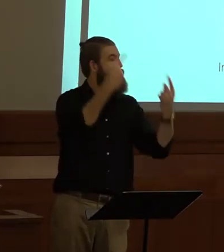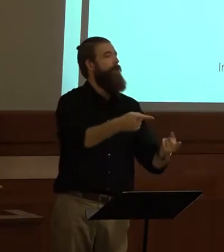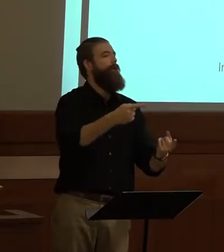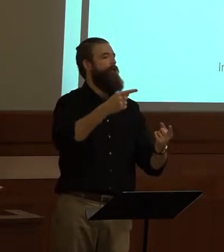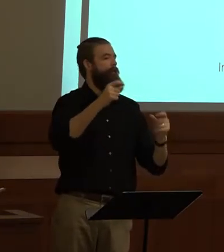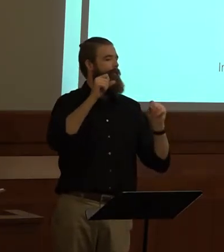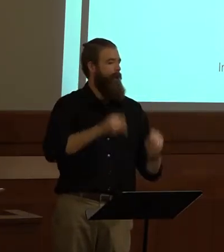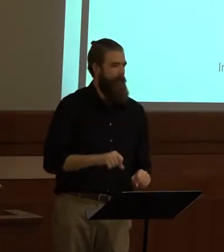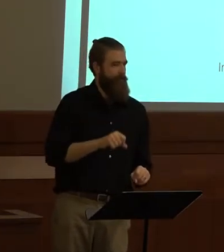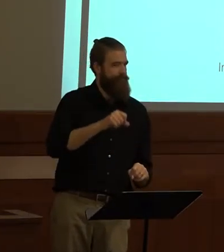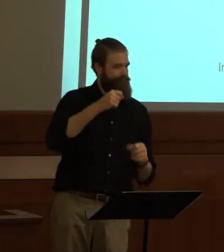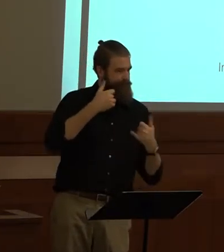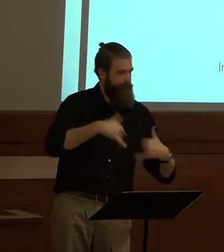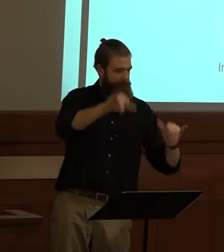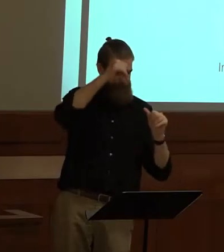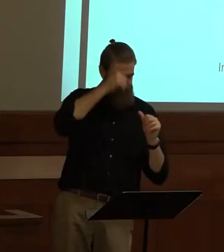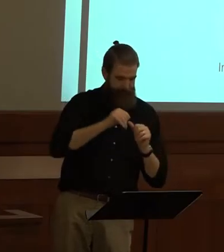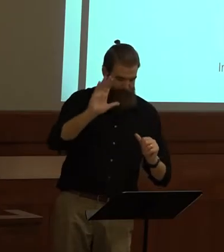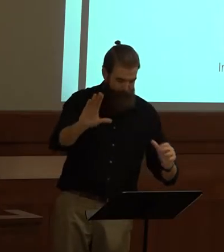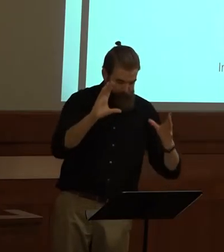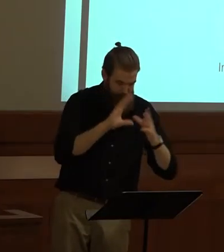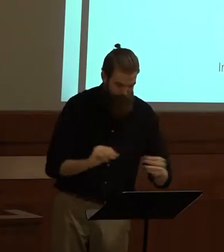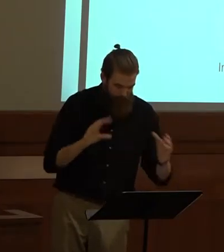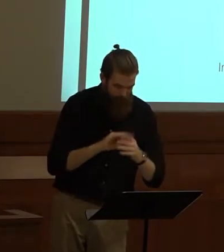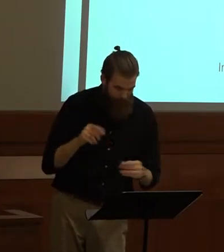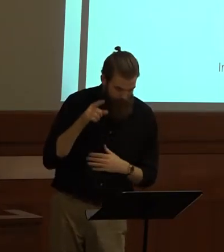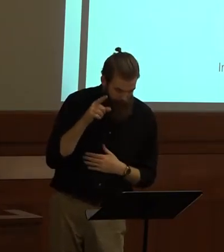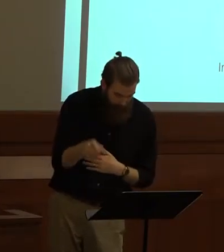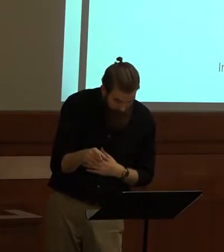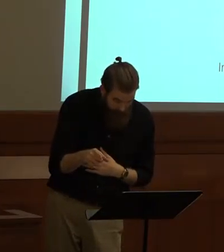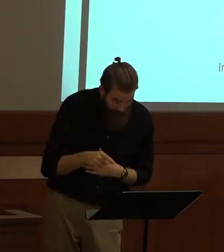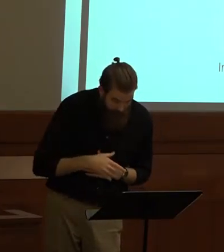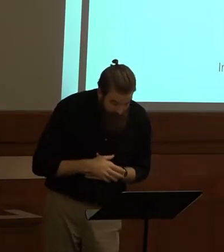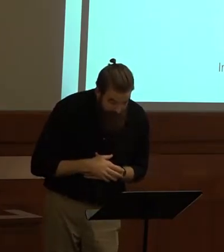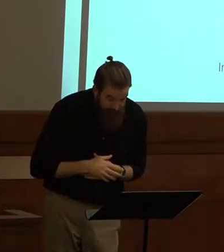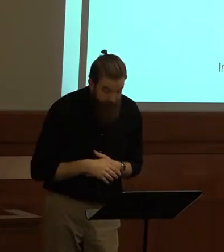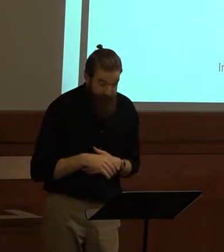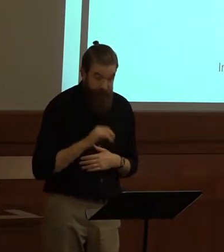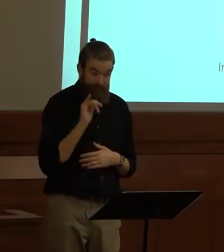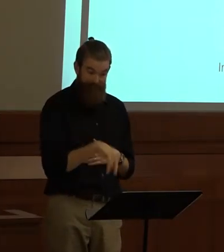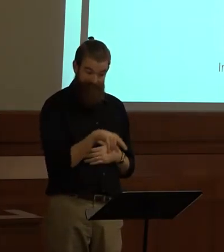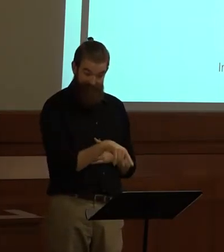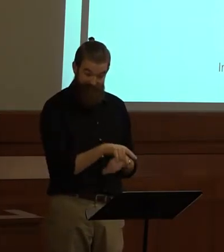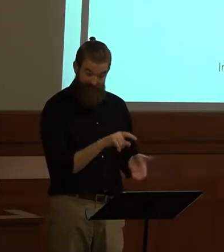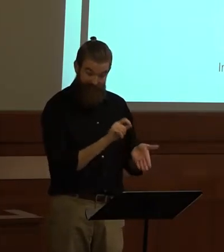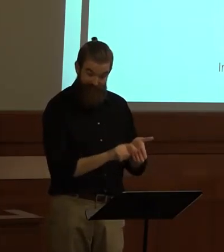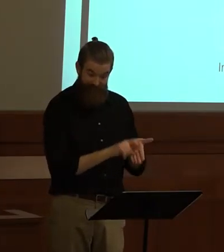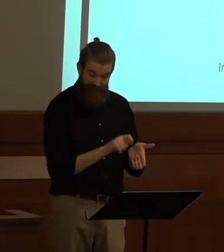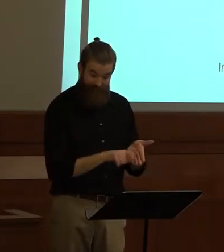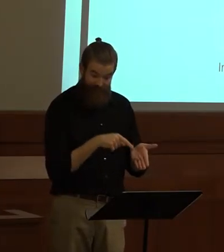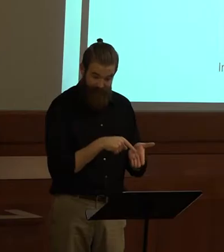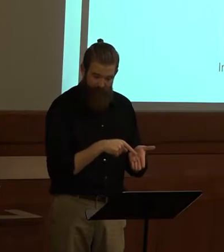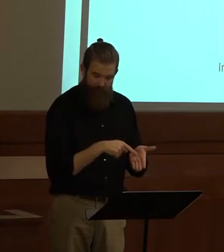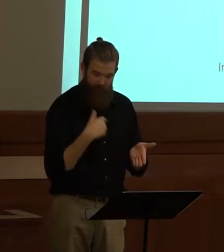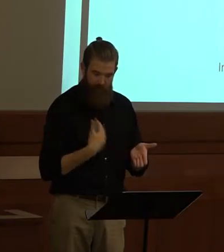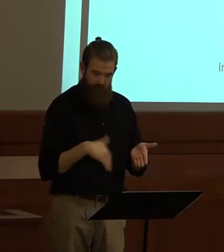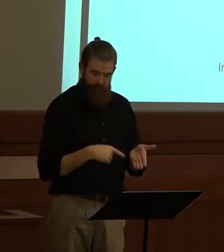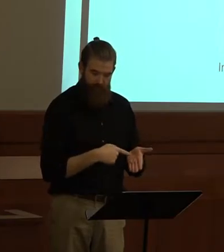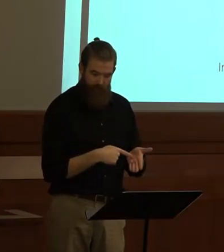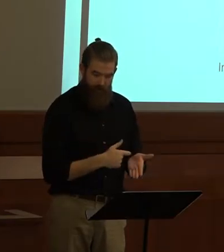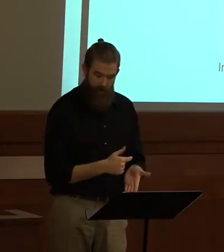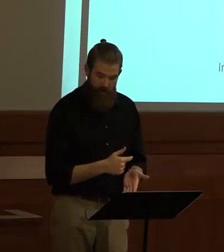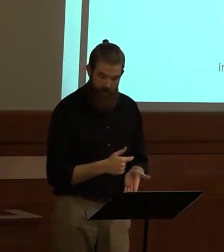the phenomenon of deafness in the priesthood. His life archetypically represents common prejudices and obstacles